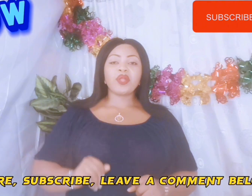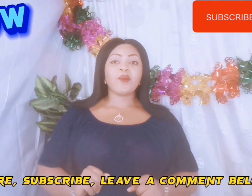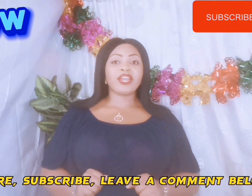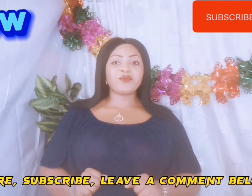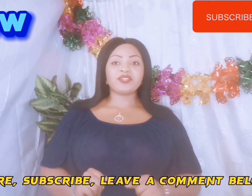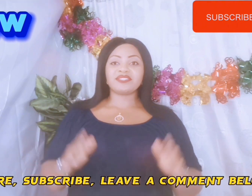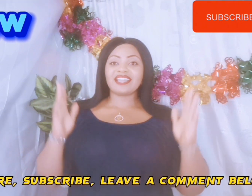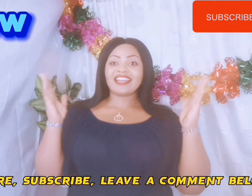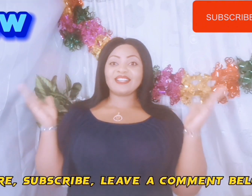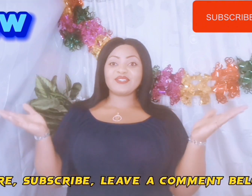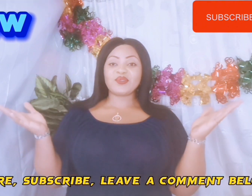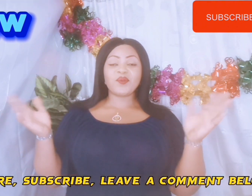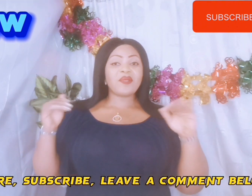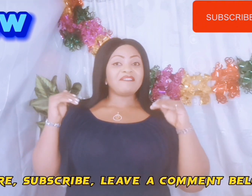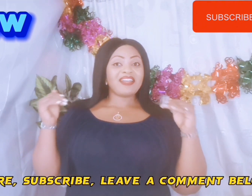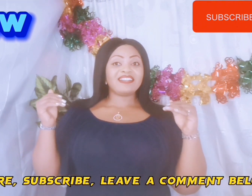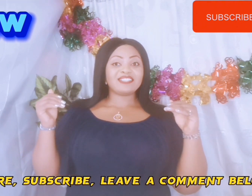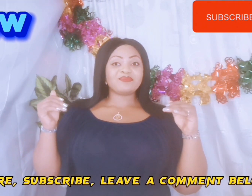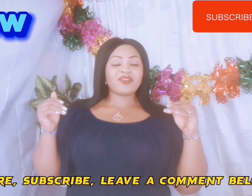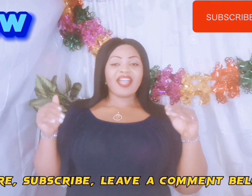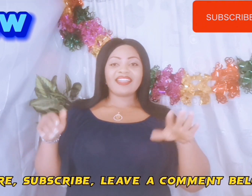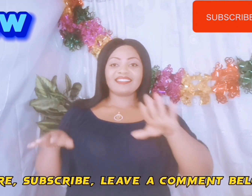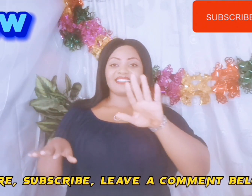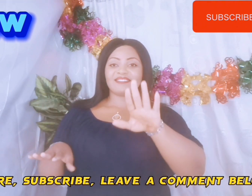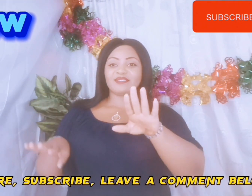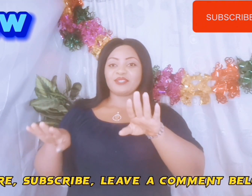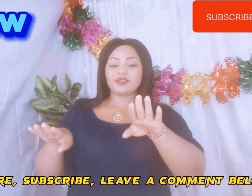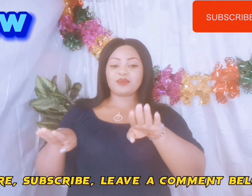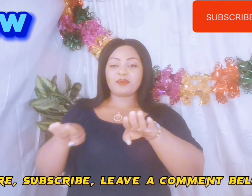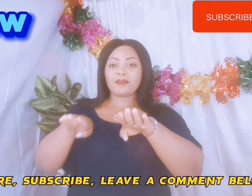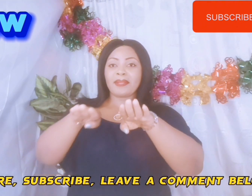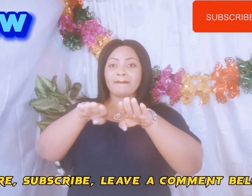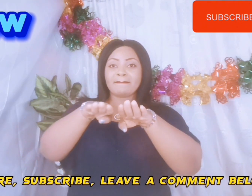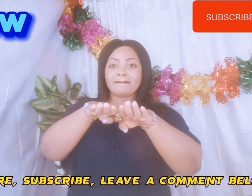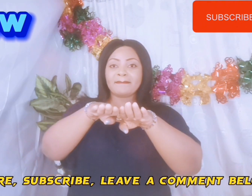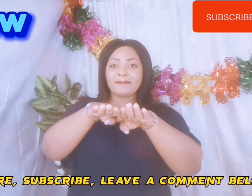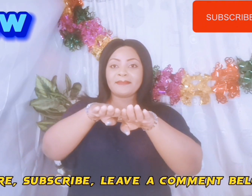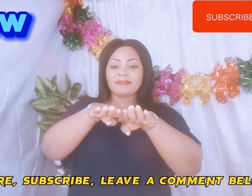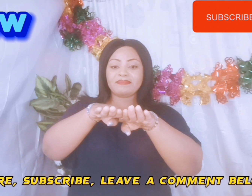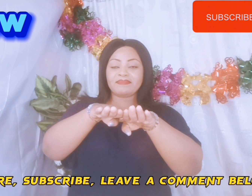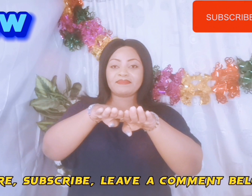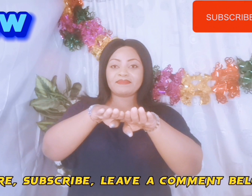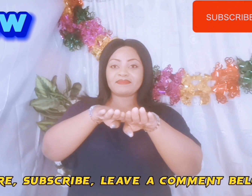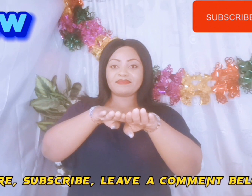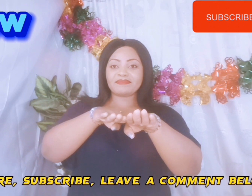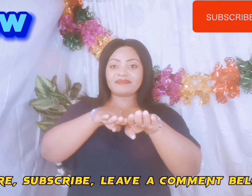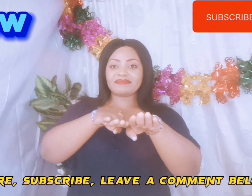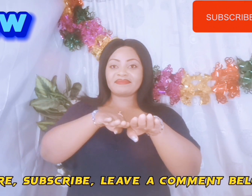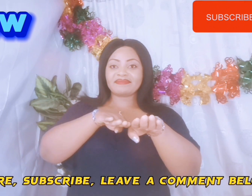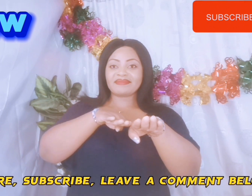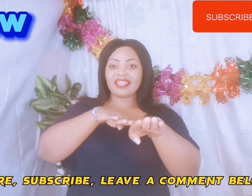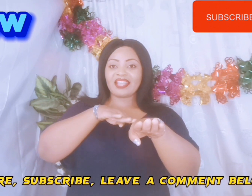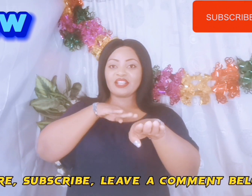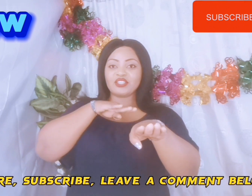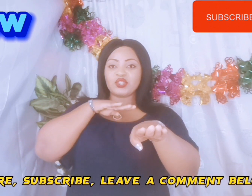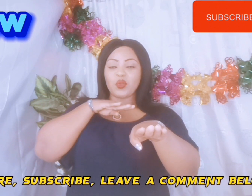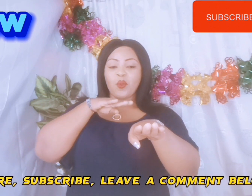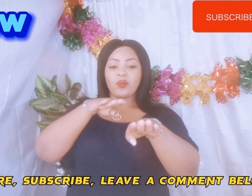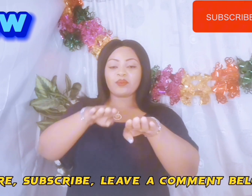want to sign slow, when you want to sign slow, this is how to sign it. Give us